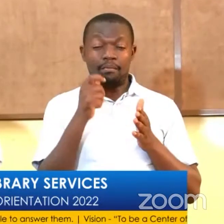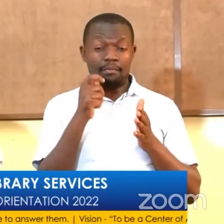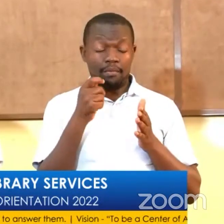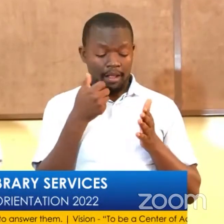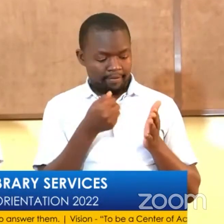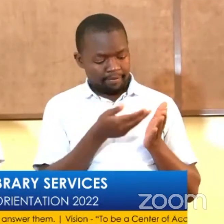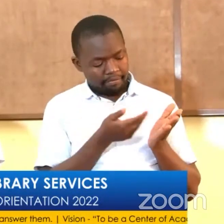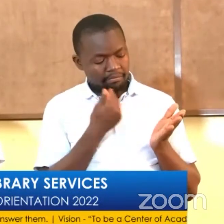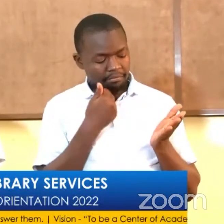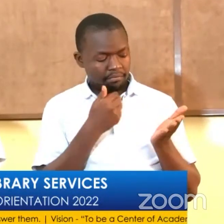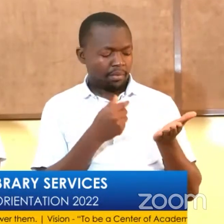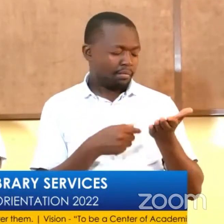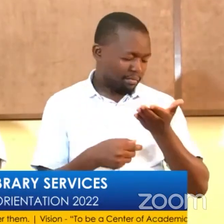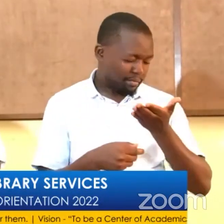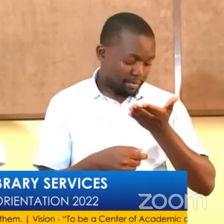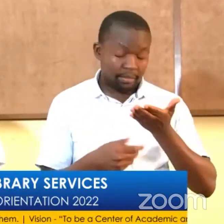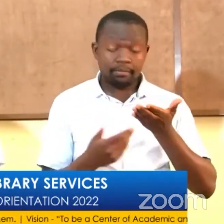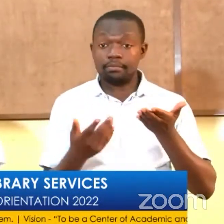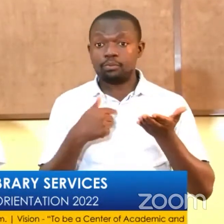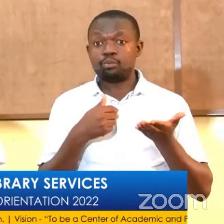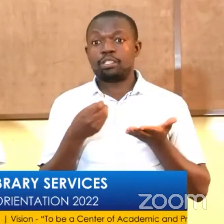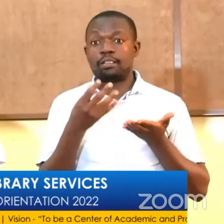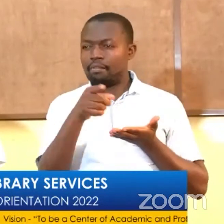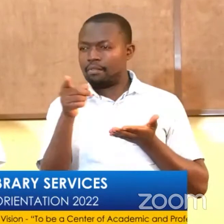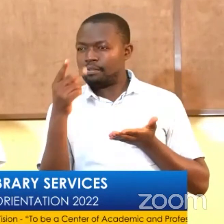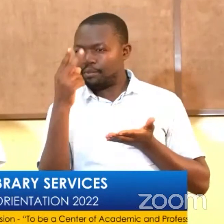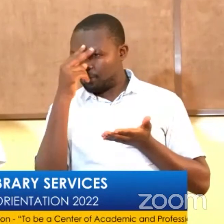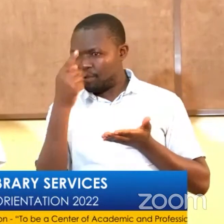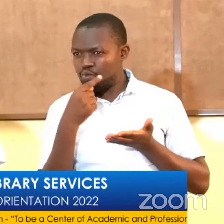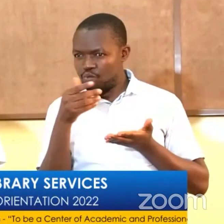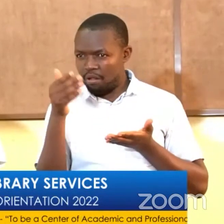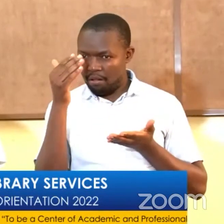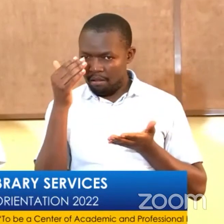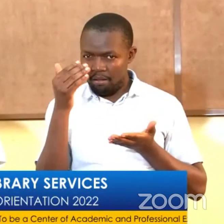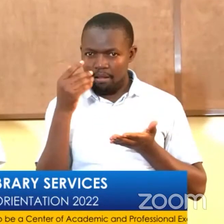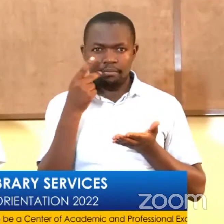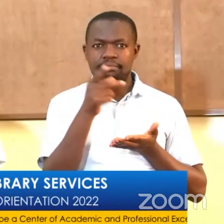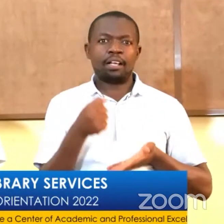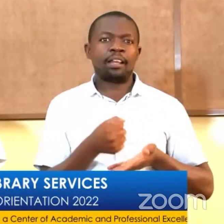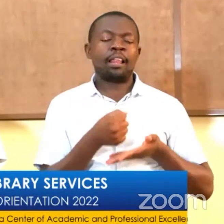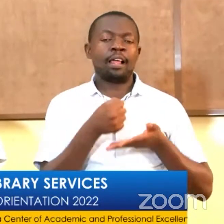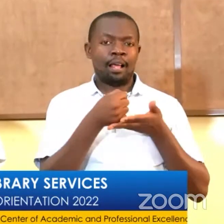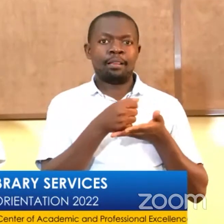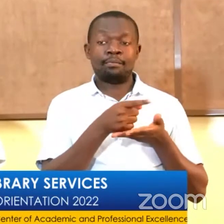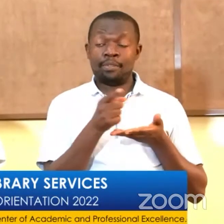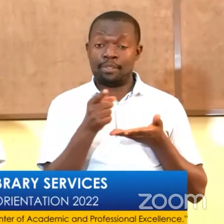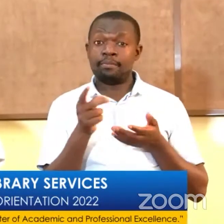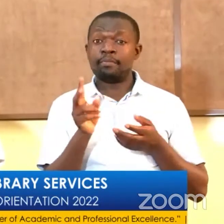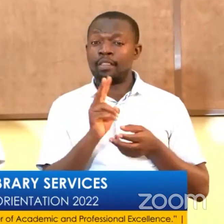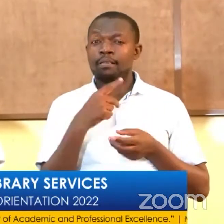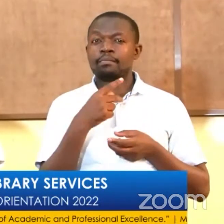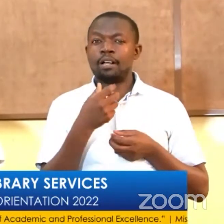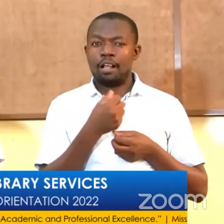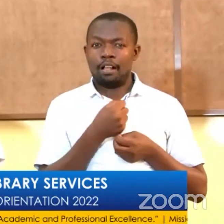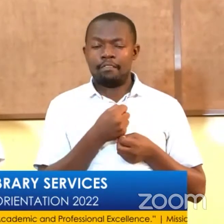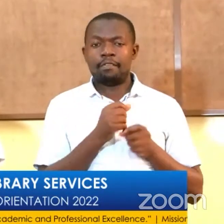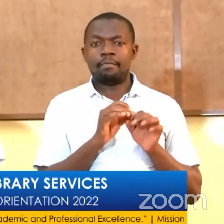to students of low vision and they help them. We also have got parking